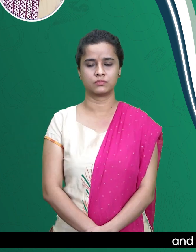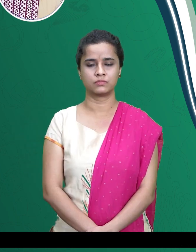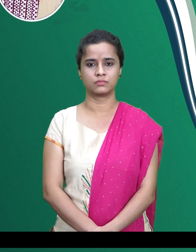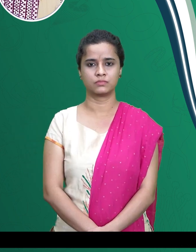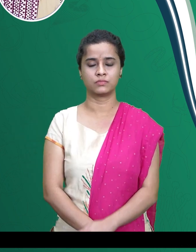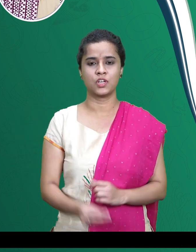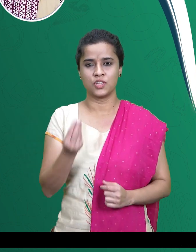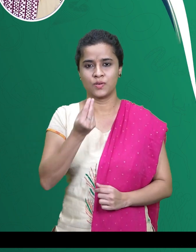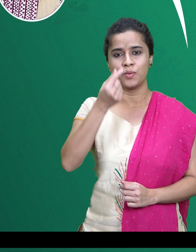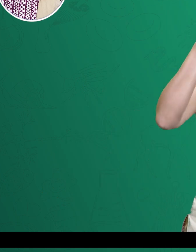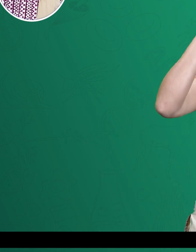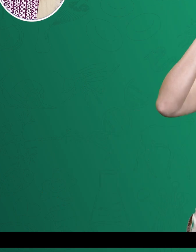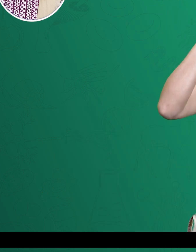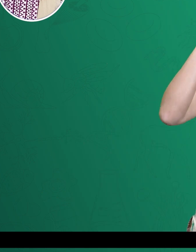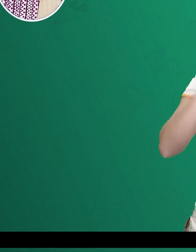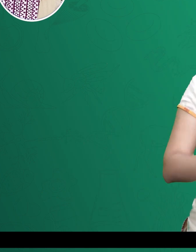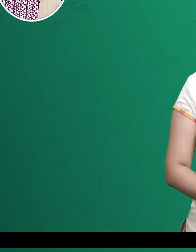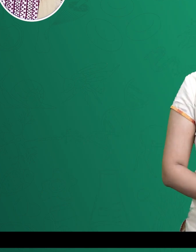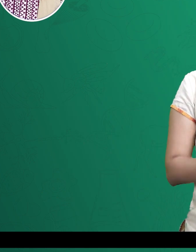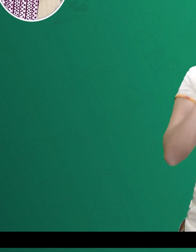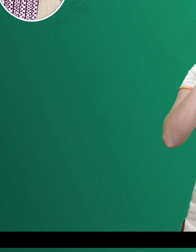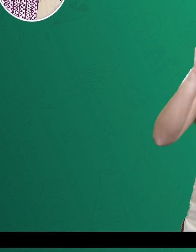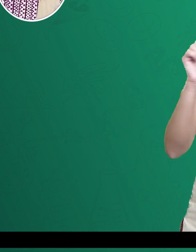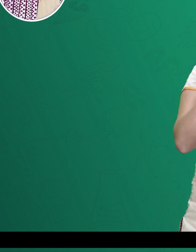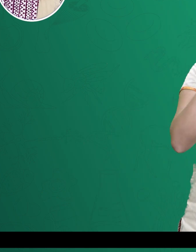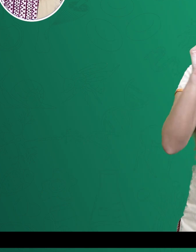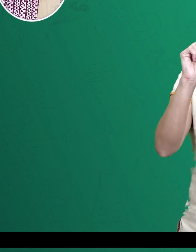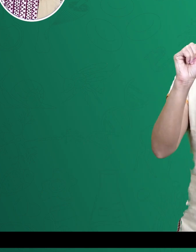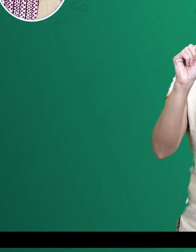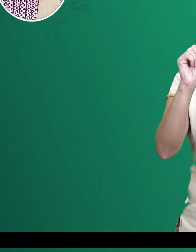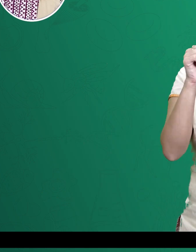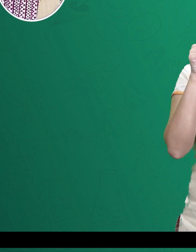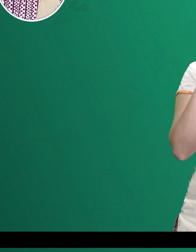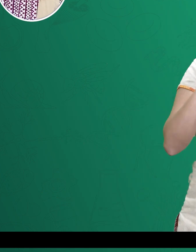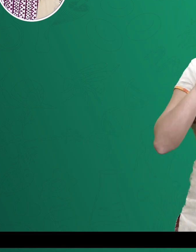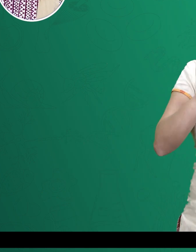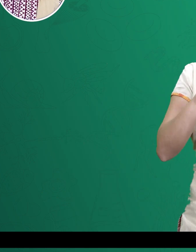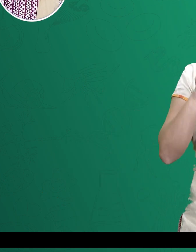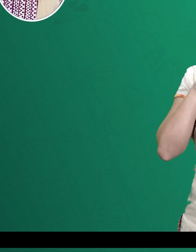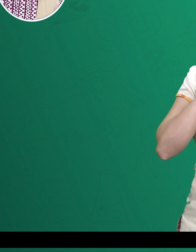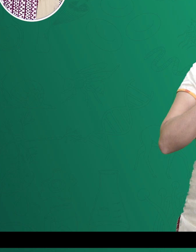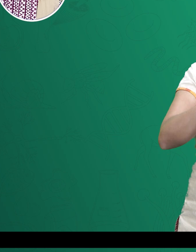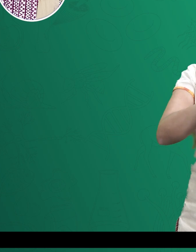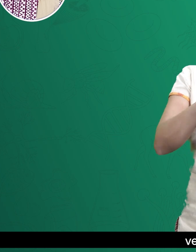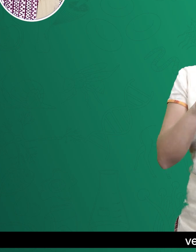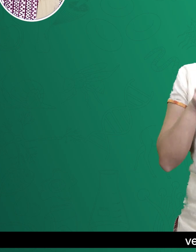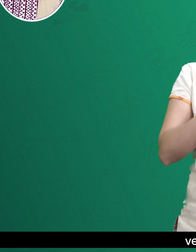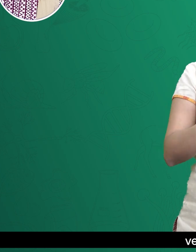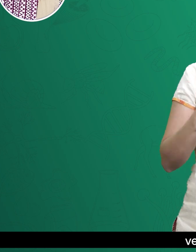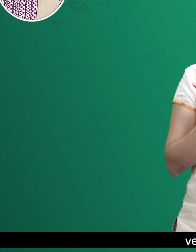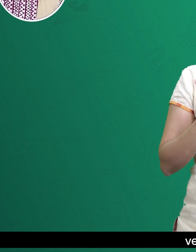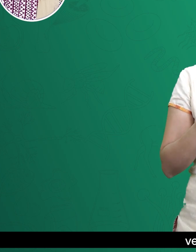In some cases, the tissue specificity of the infection leads to